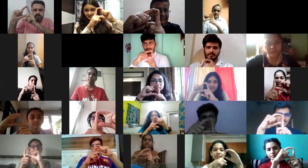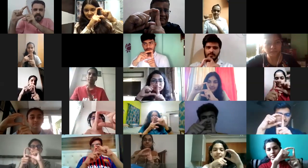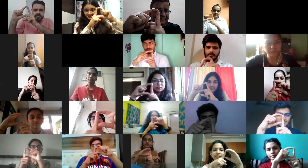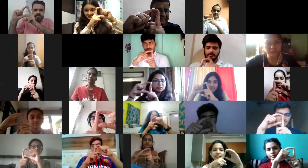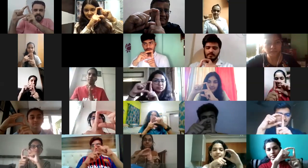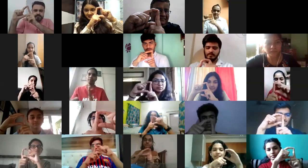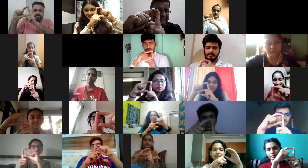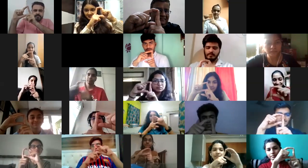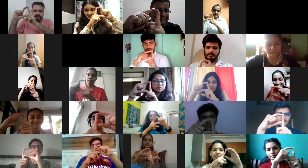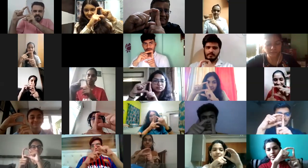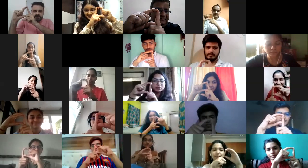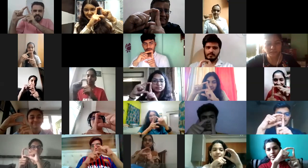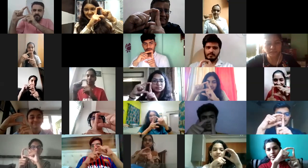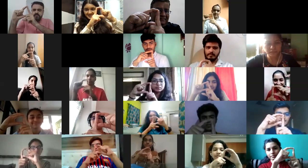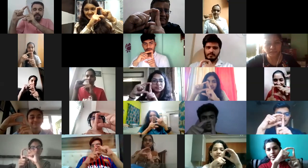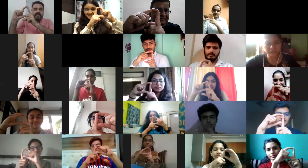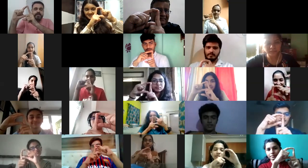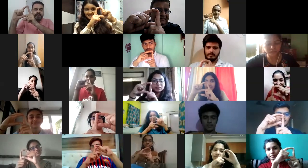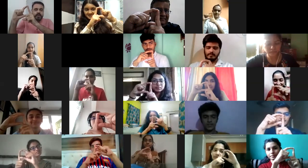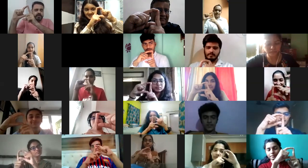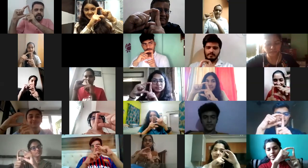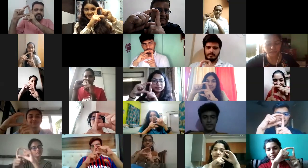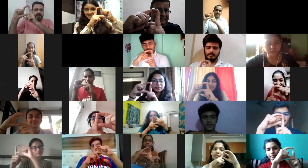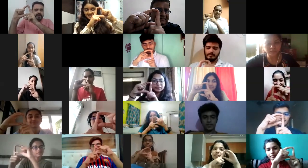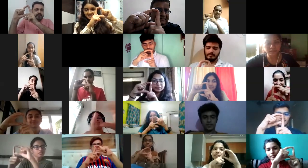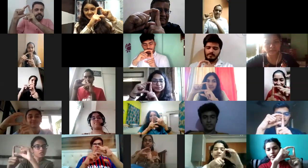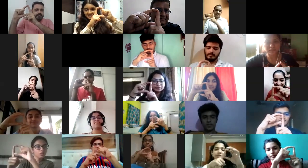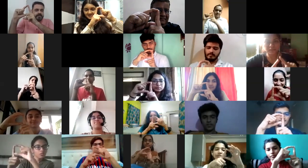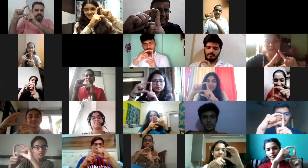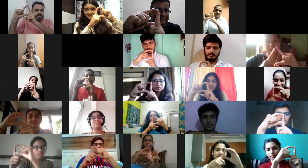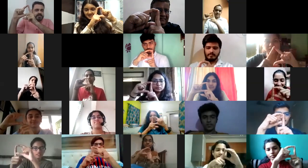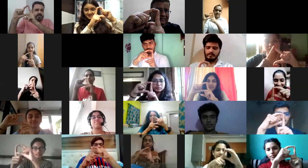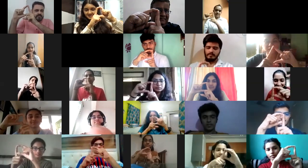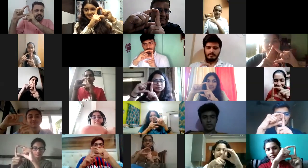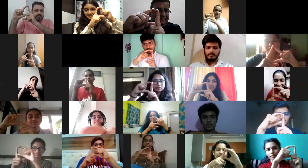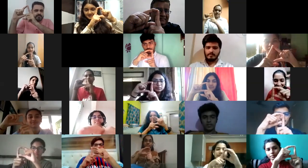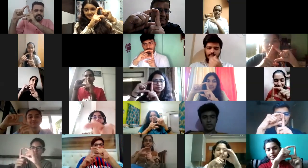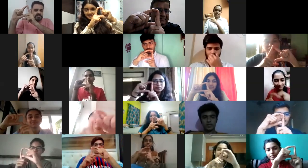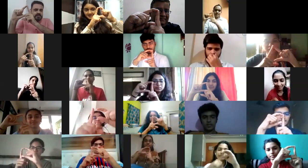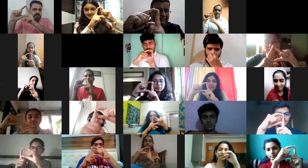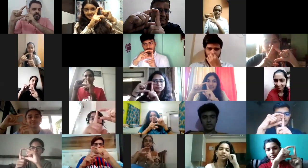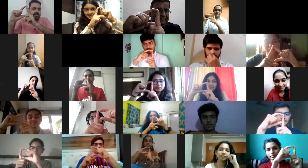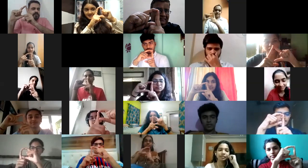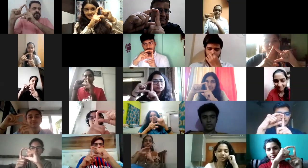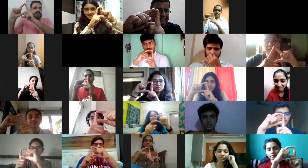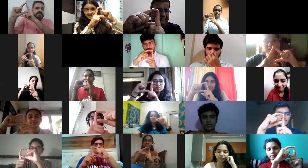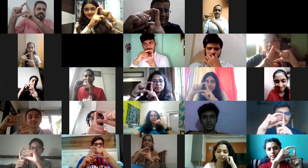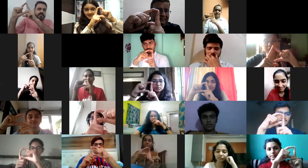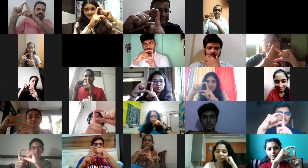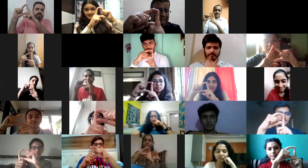Yes. From end to end on your index finger, it's D. Okay. If this is D,